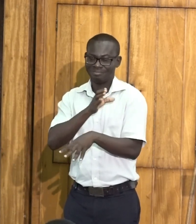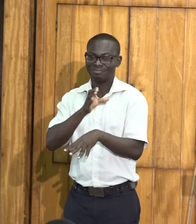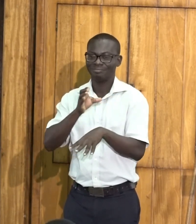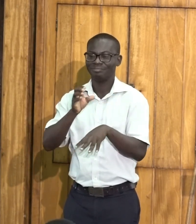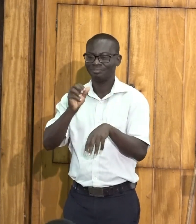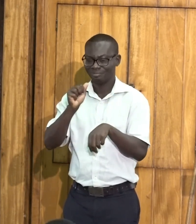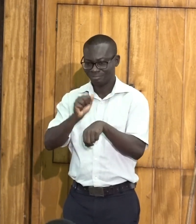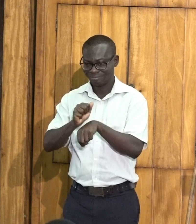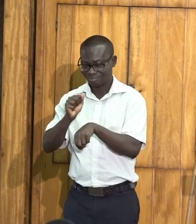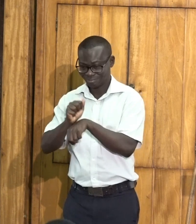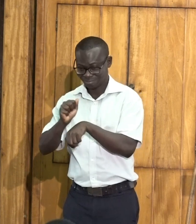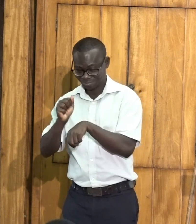workflow adaptations,